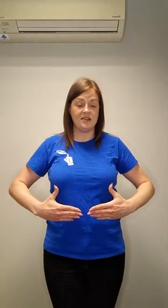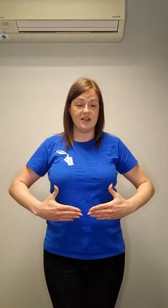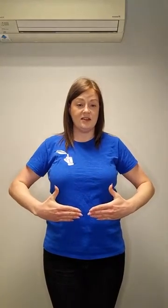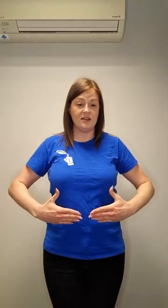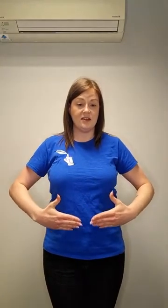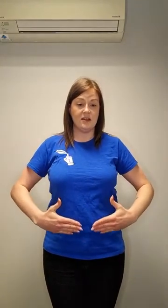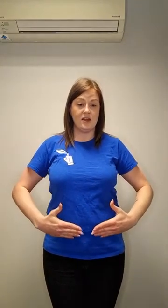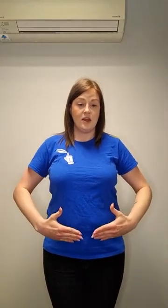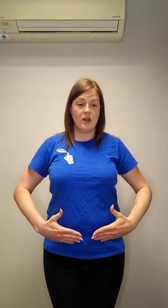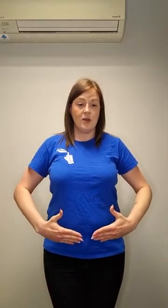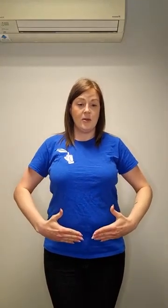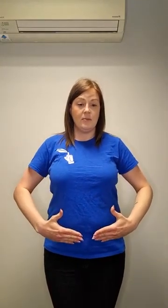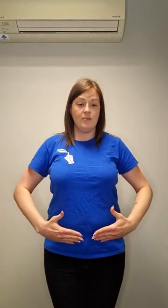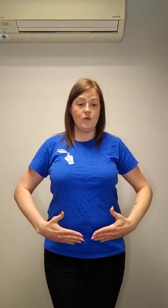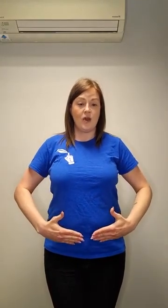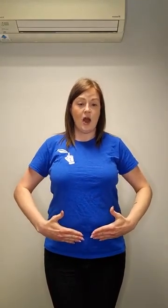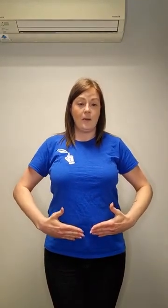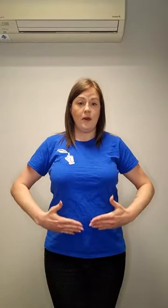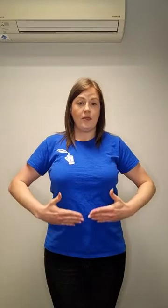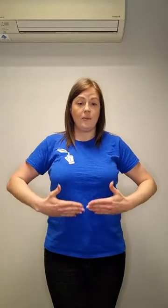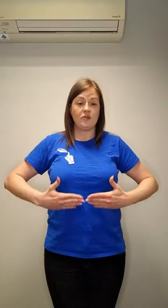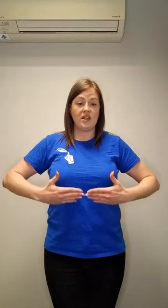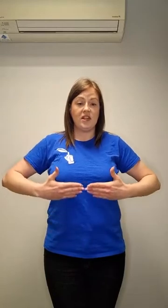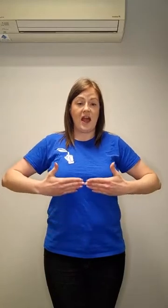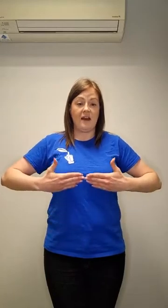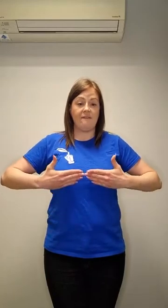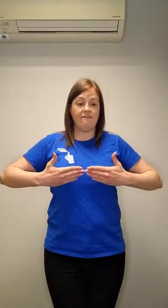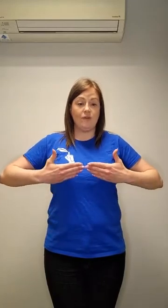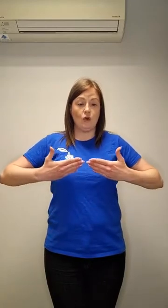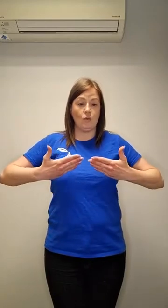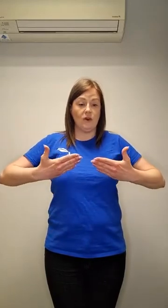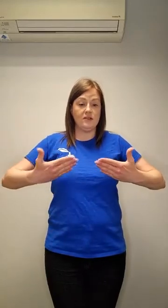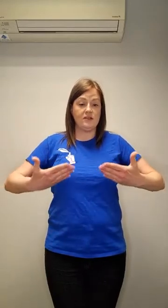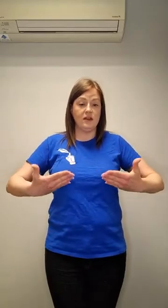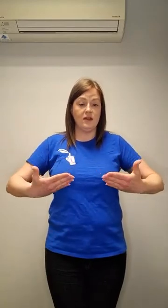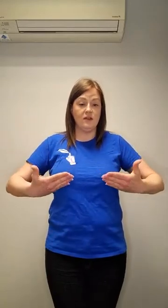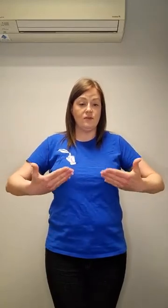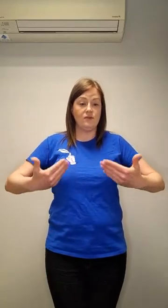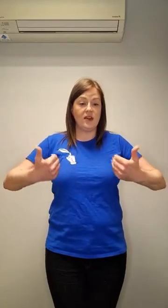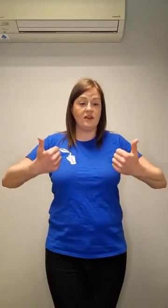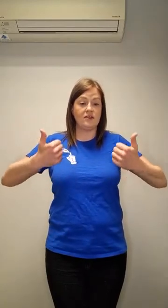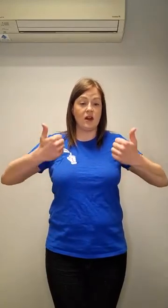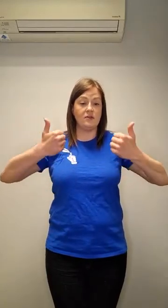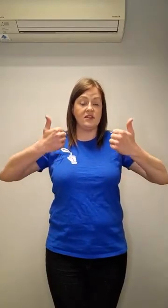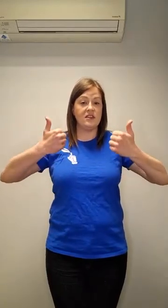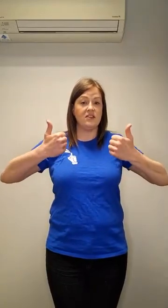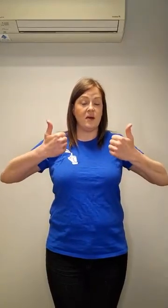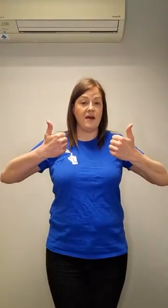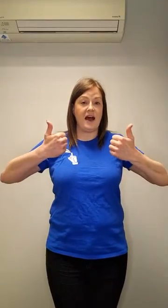extended, move up the body and forwards, fingers close into thumb